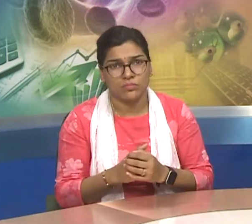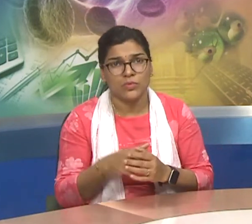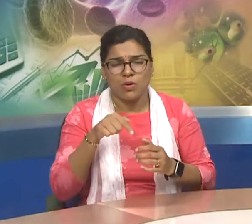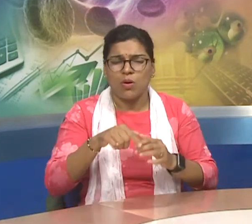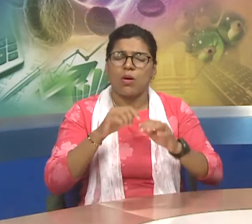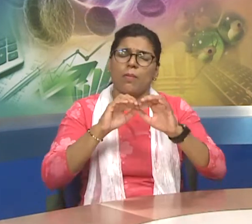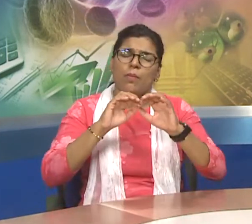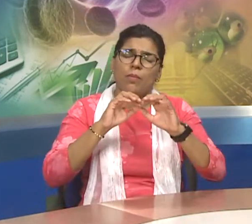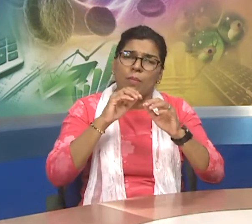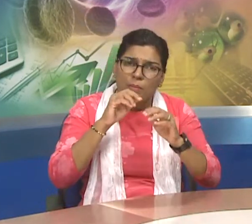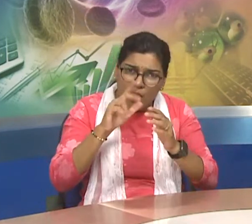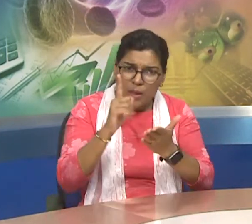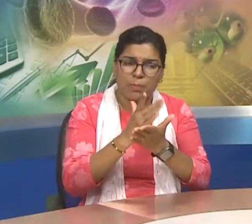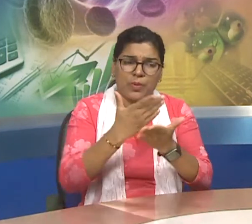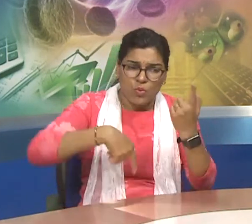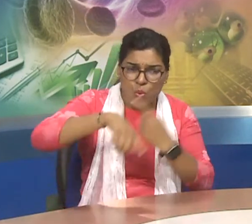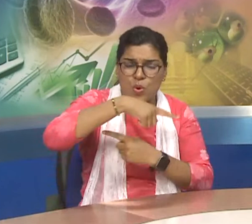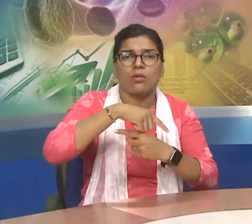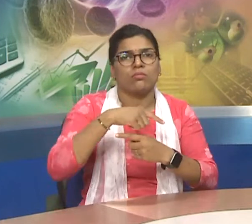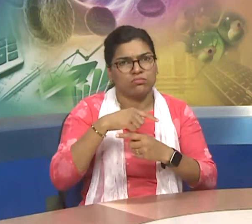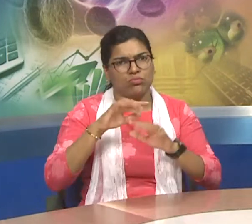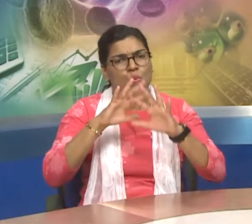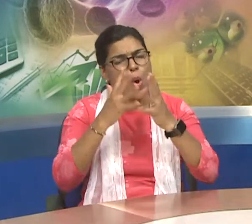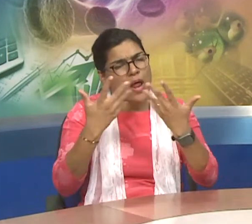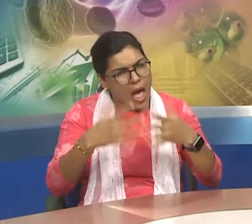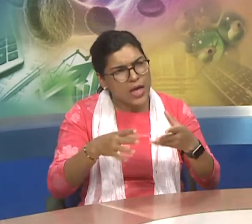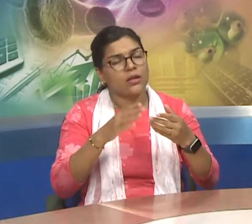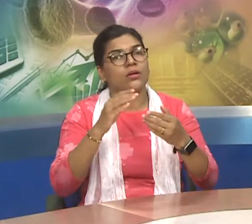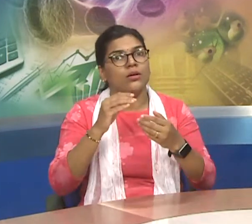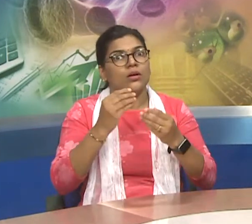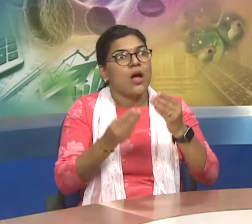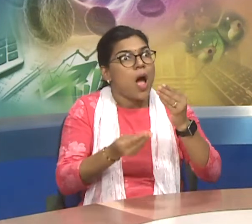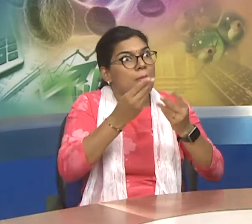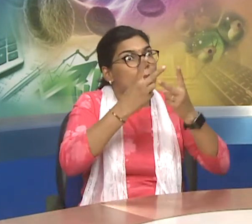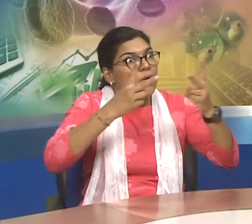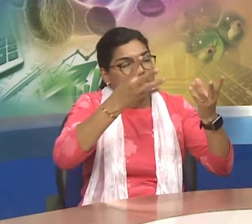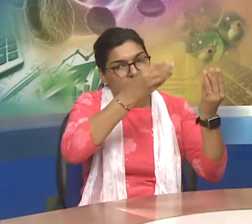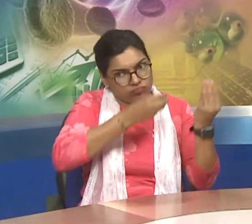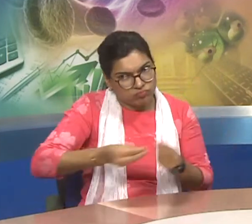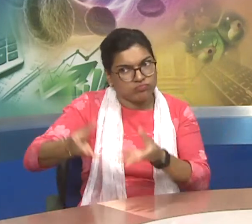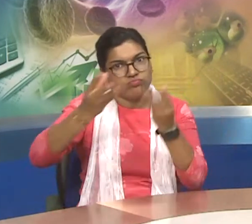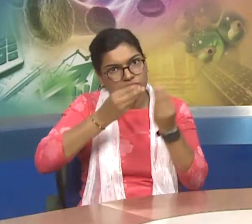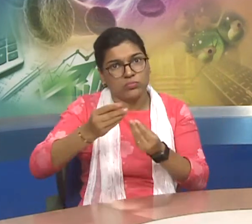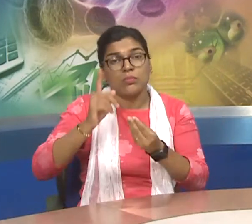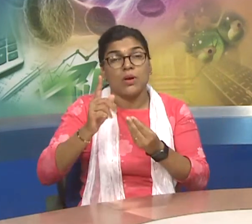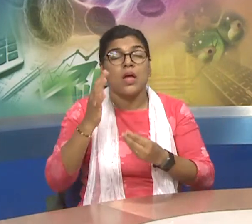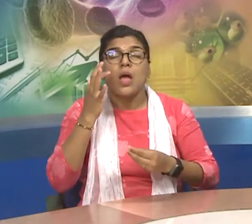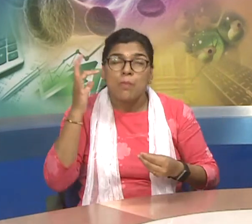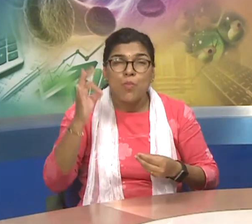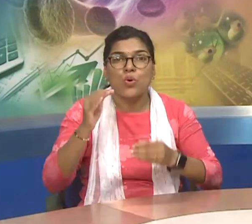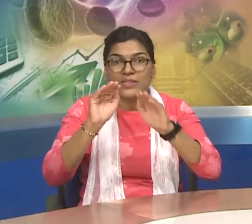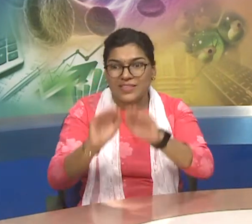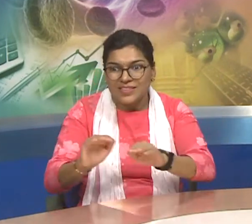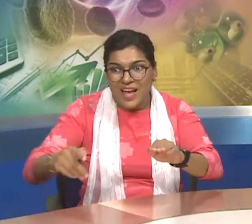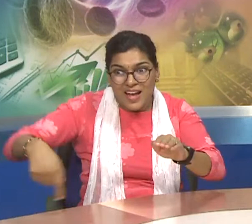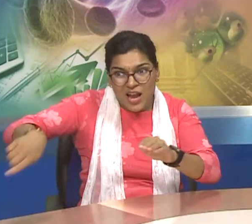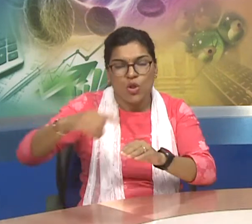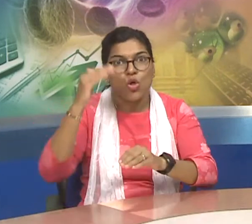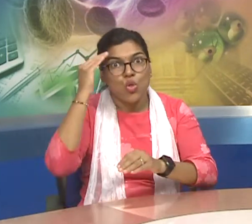Point number 3, they also serve as a gateways to the world of knowledge